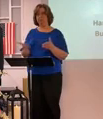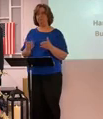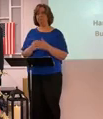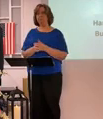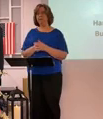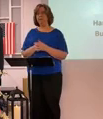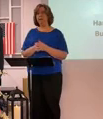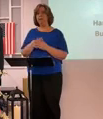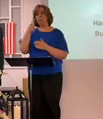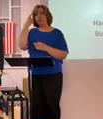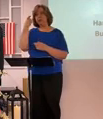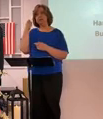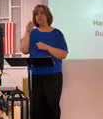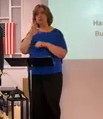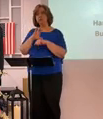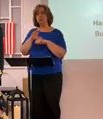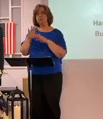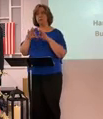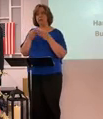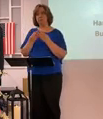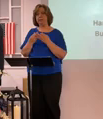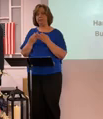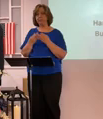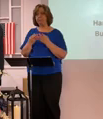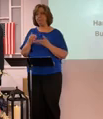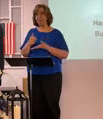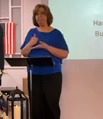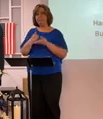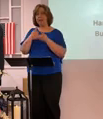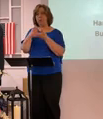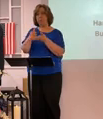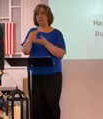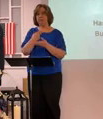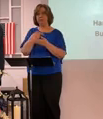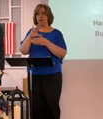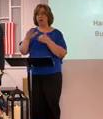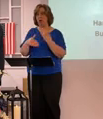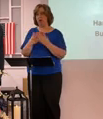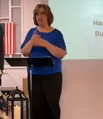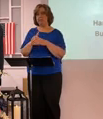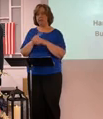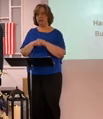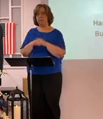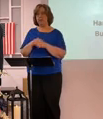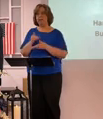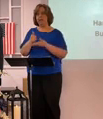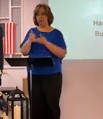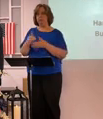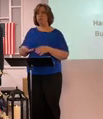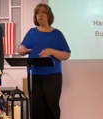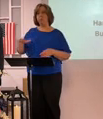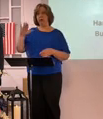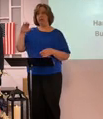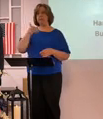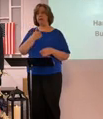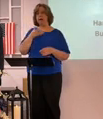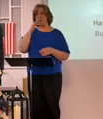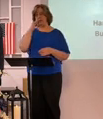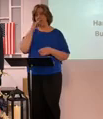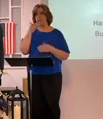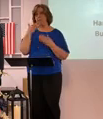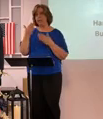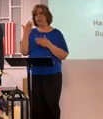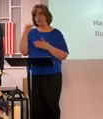this church family has been behind us the whole time and has helped us in raising our kids as well. And we thank you guys for that,